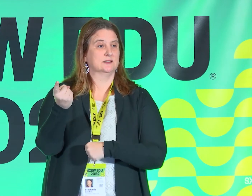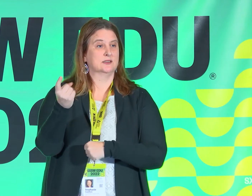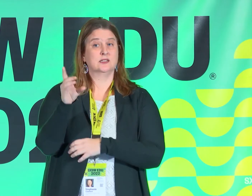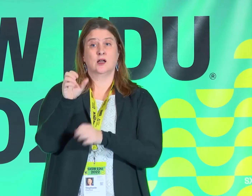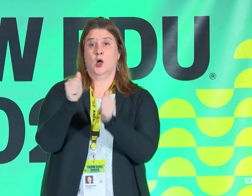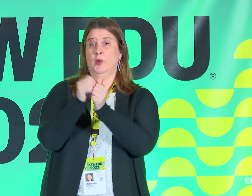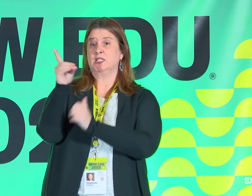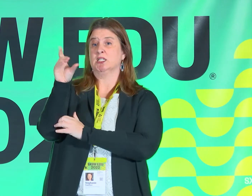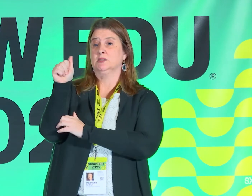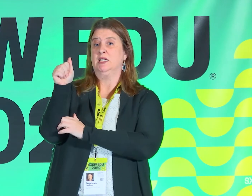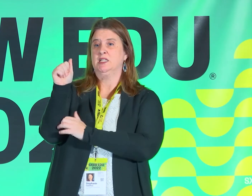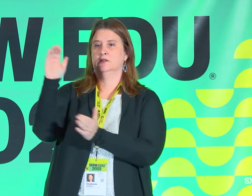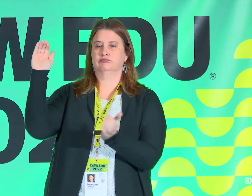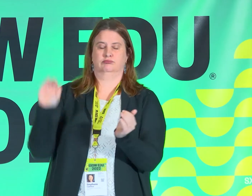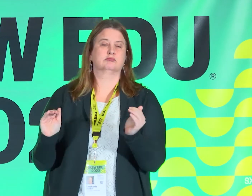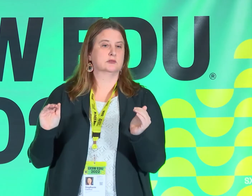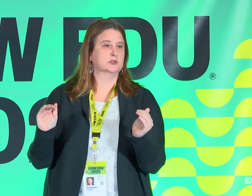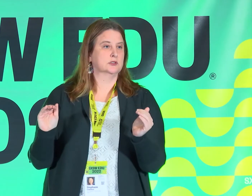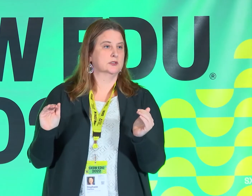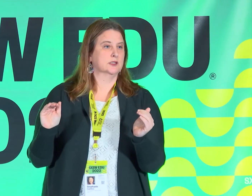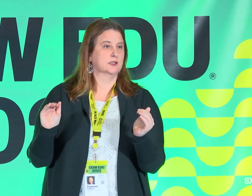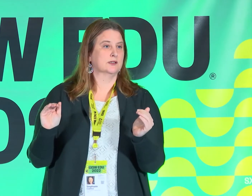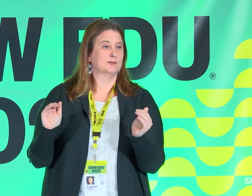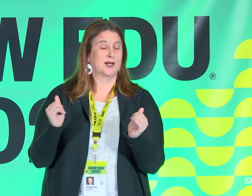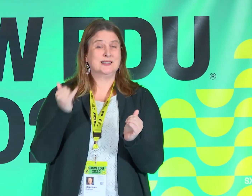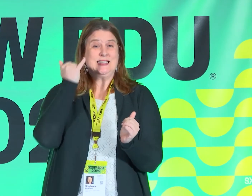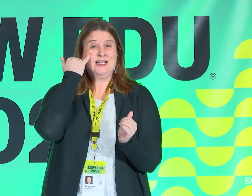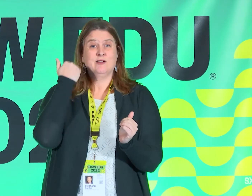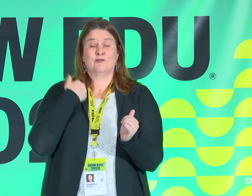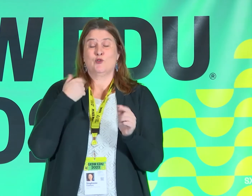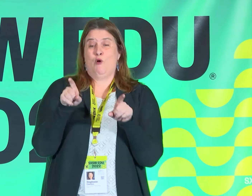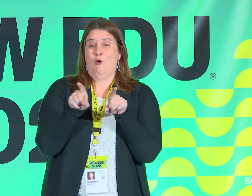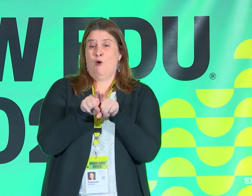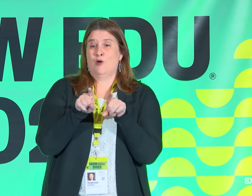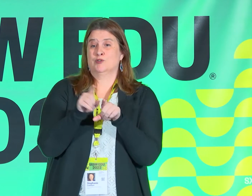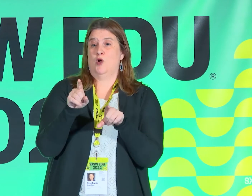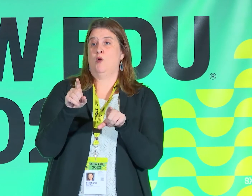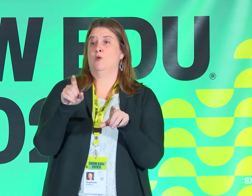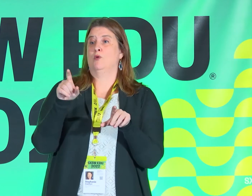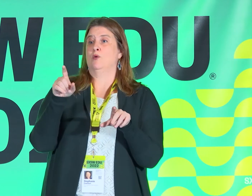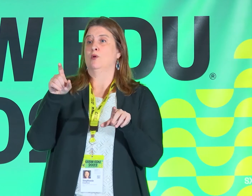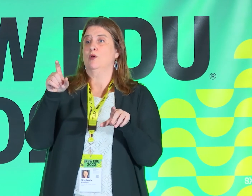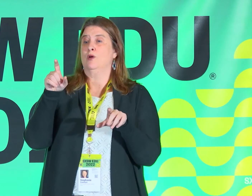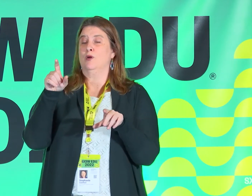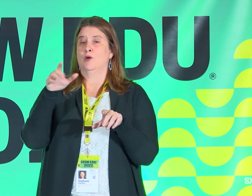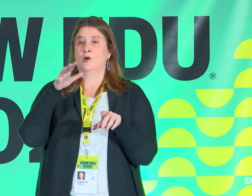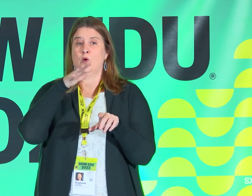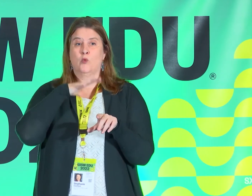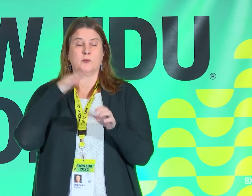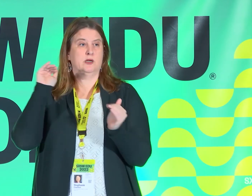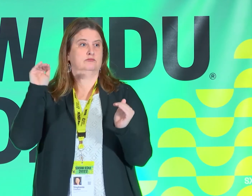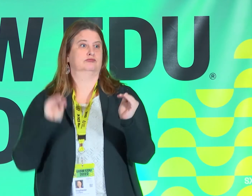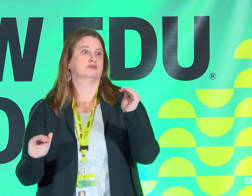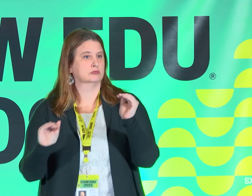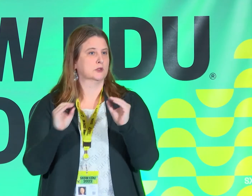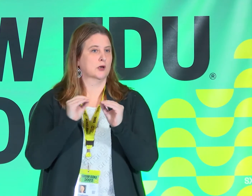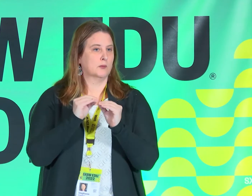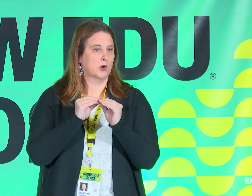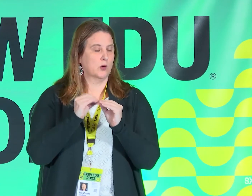statistics. A person with disabilities has a lower income earning potential, and also women are even